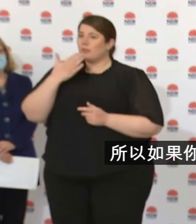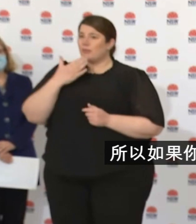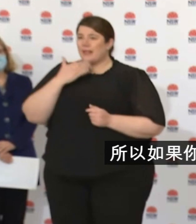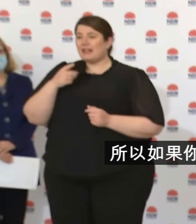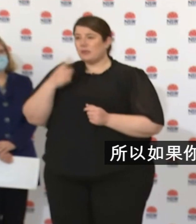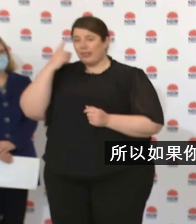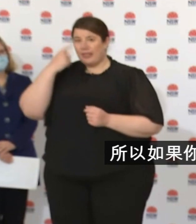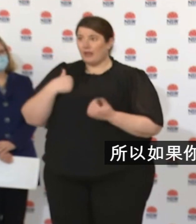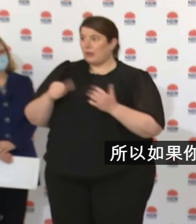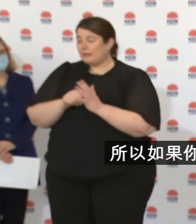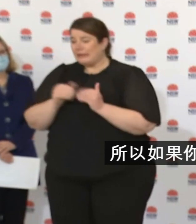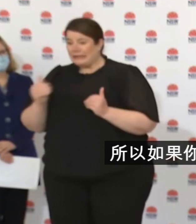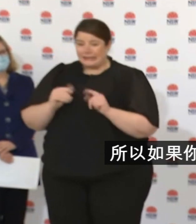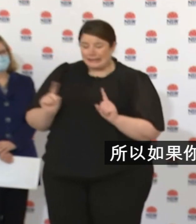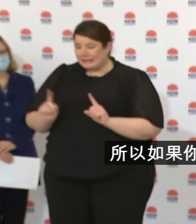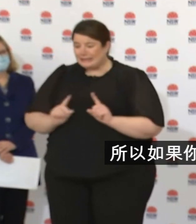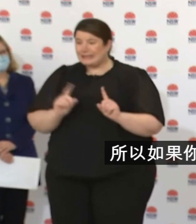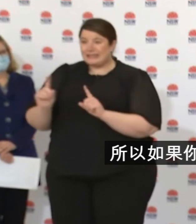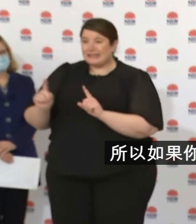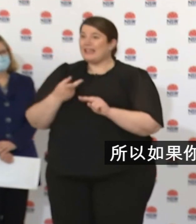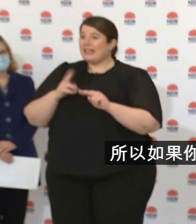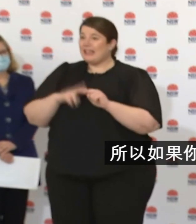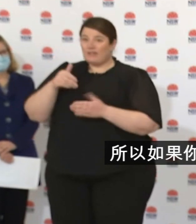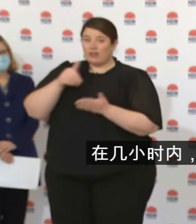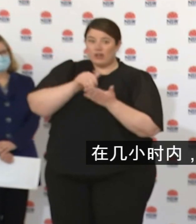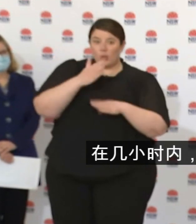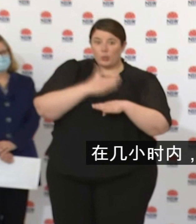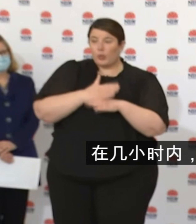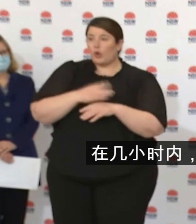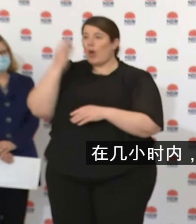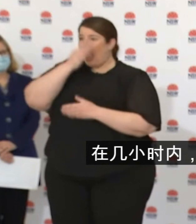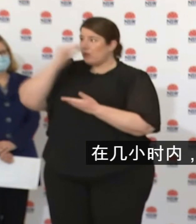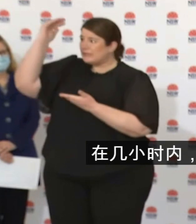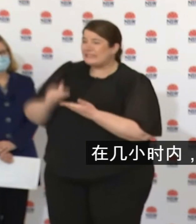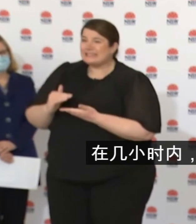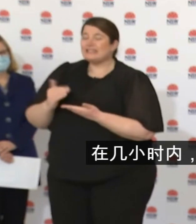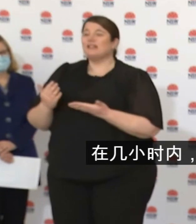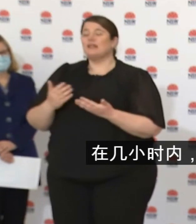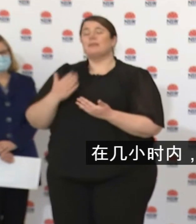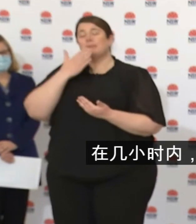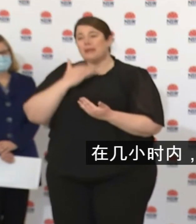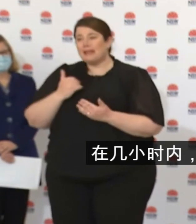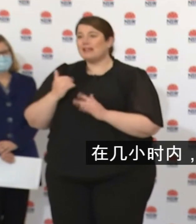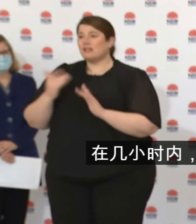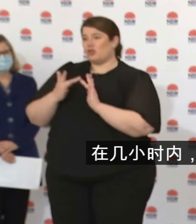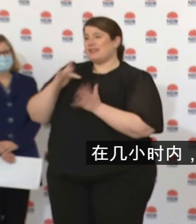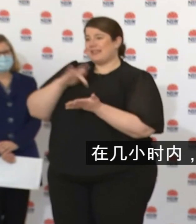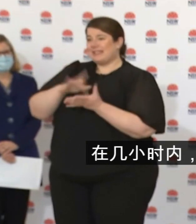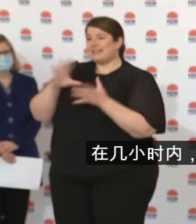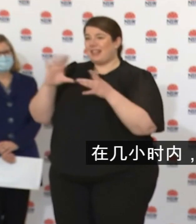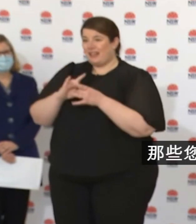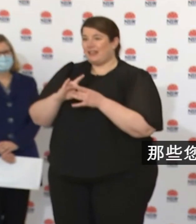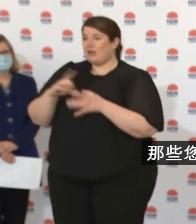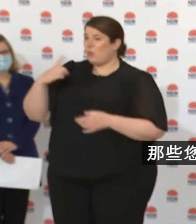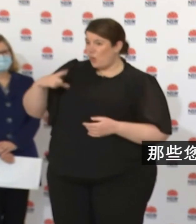suffer in silence. If you're experiencing job loss, reduction in hours, please contact Services Australia